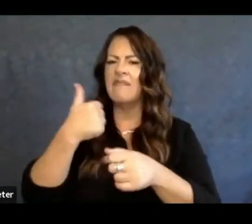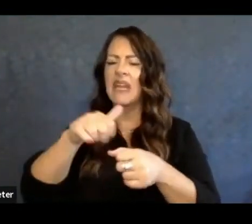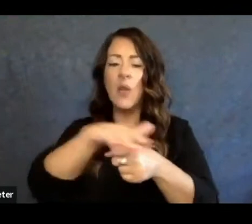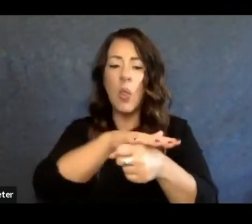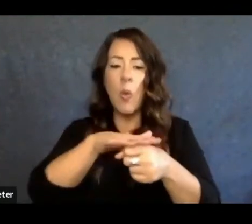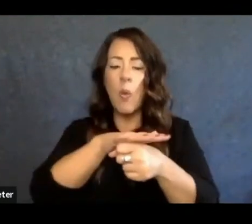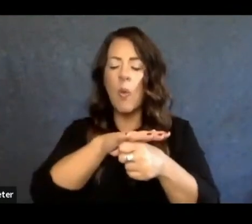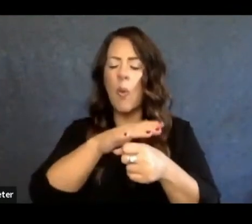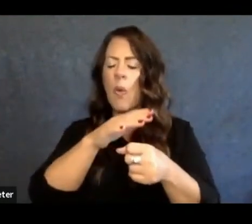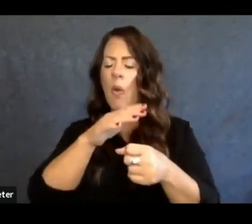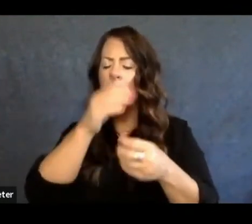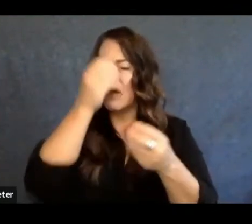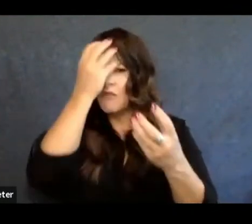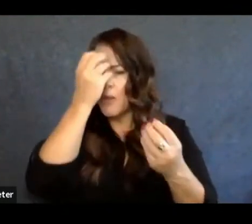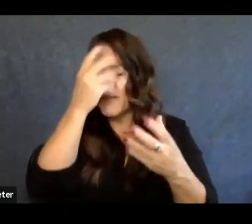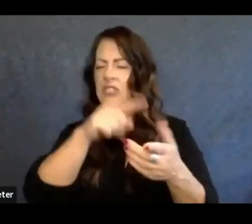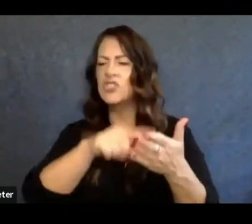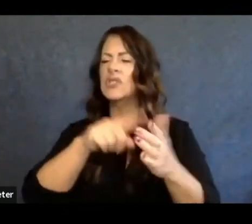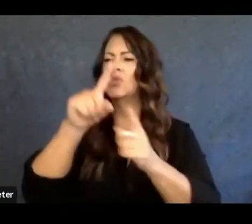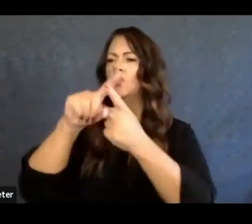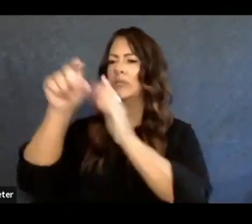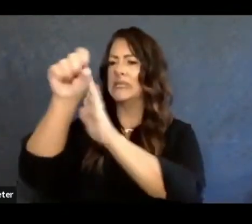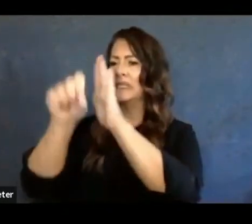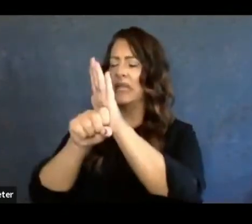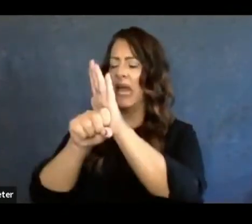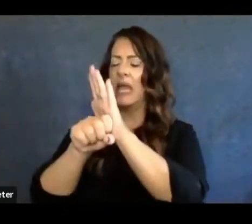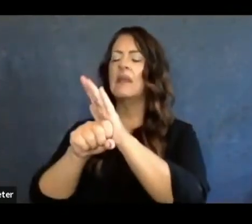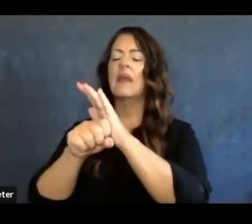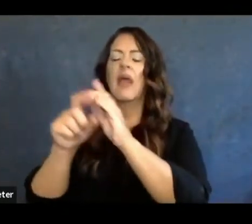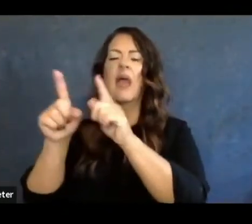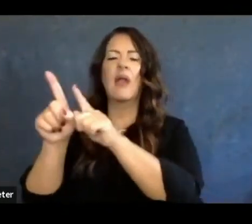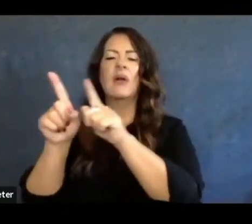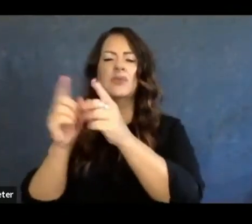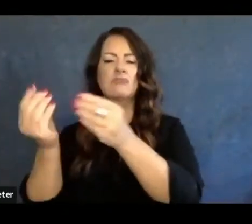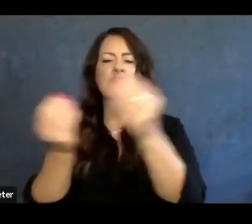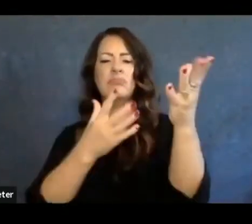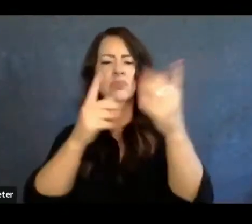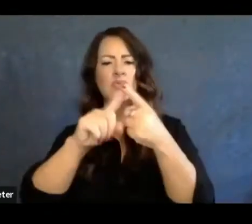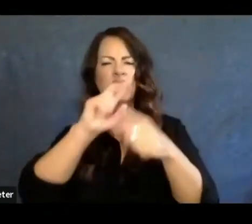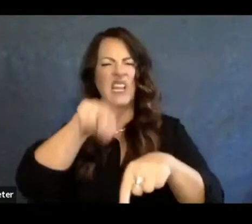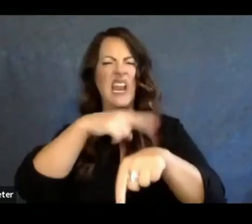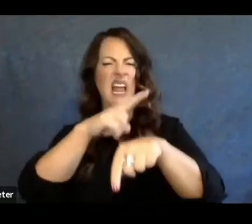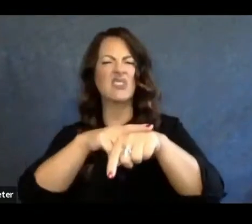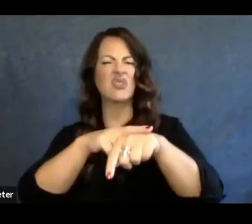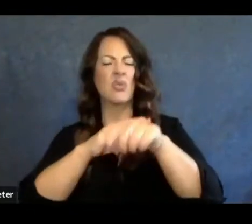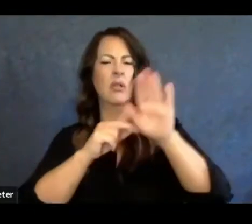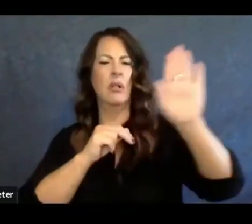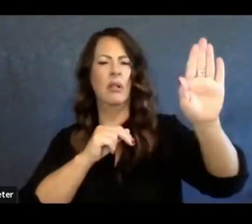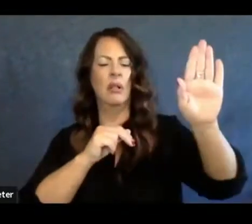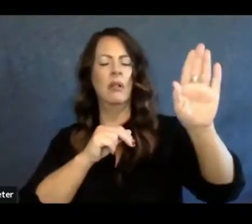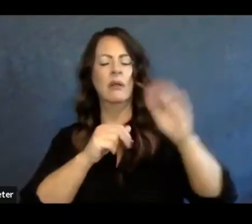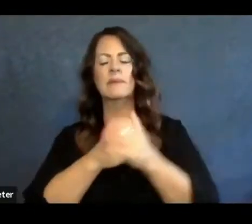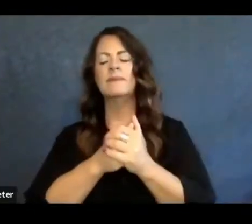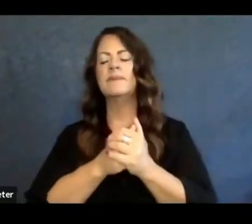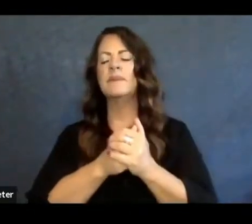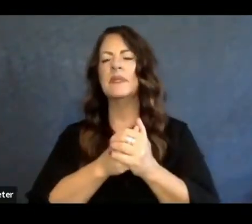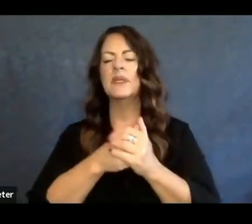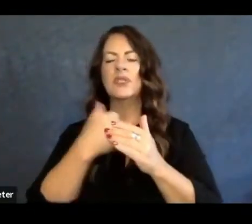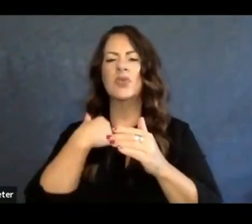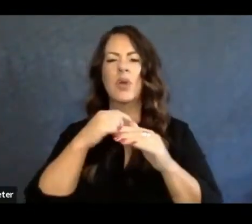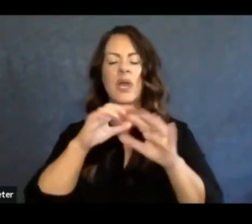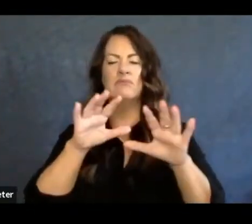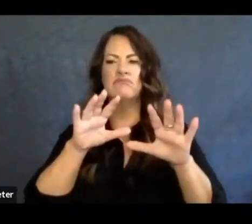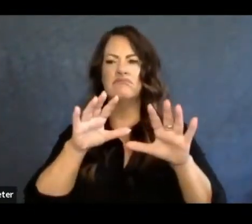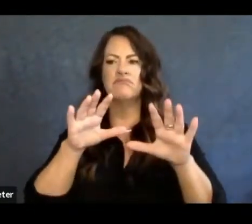data reporting metrics to the national federal reporting metrics. So we froze them in order to make sure that we